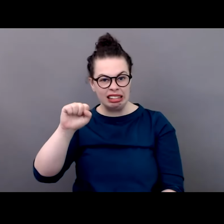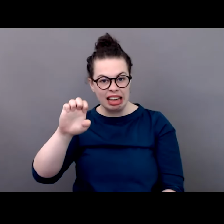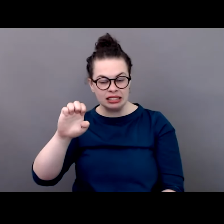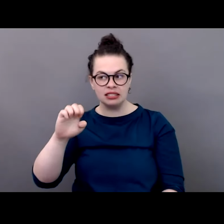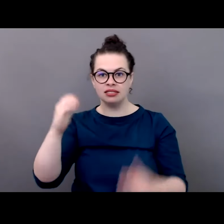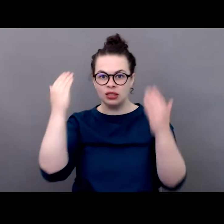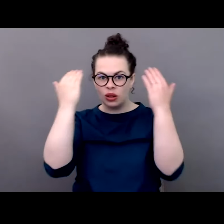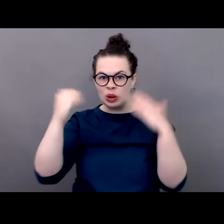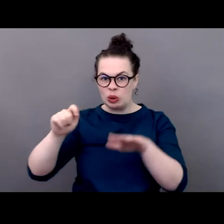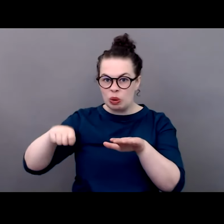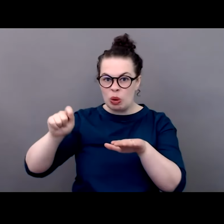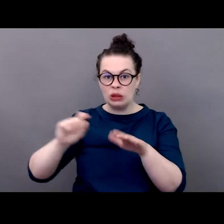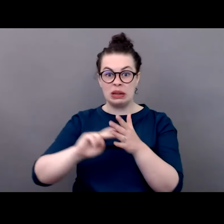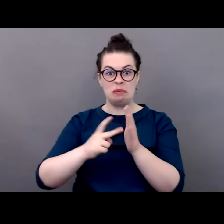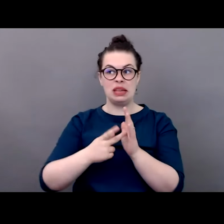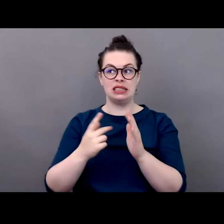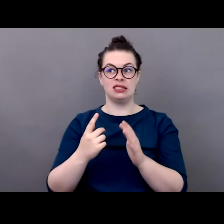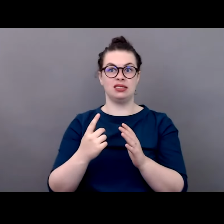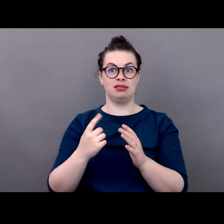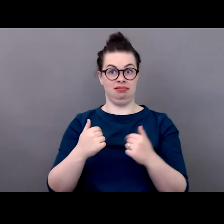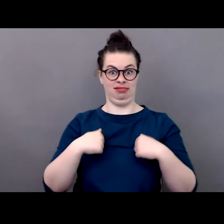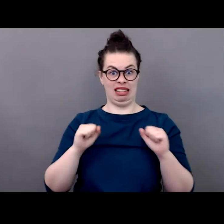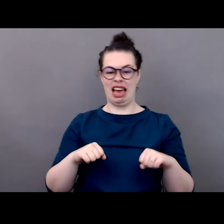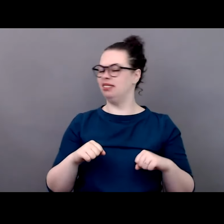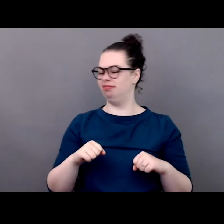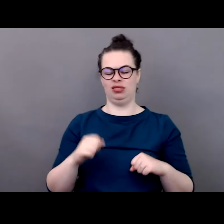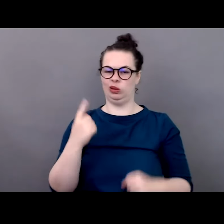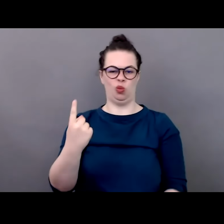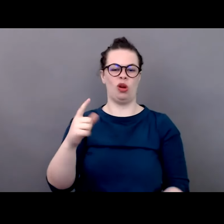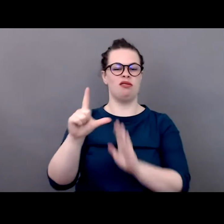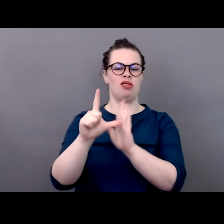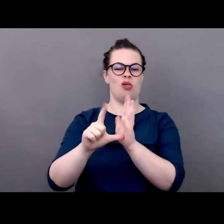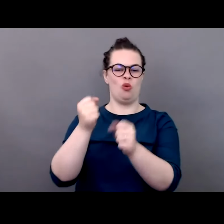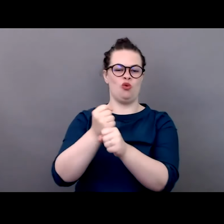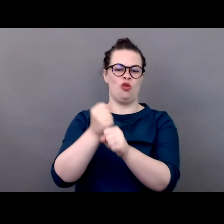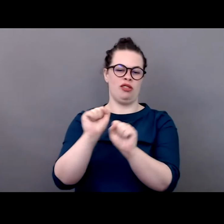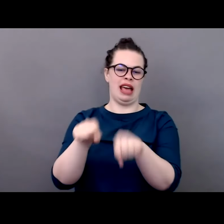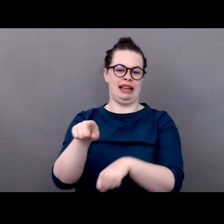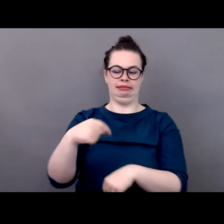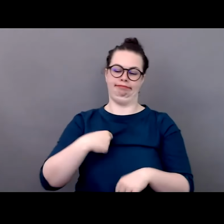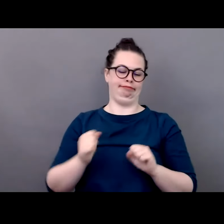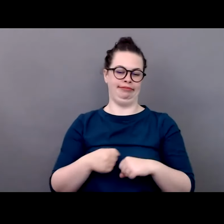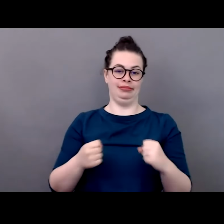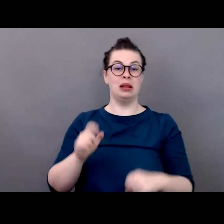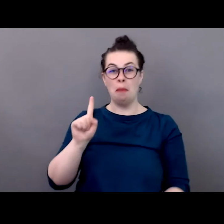but it's not so true before the CRPD committee. It's quite a simple